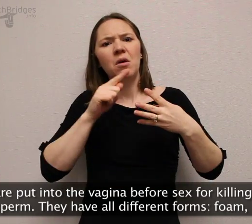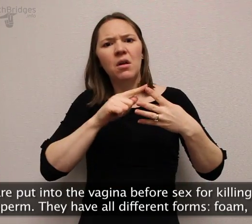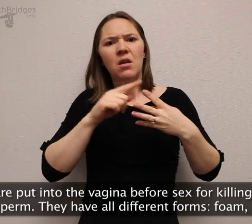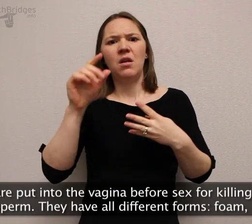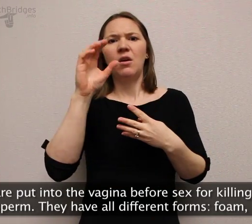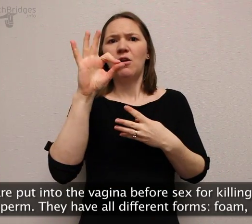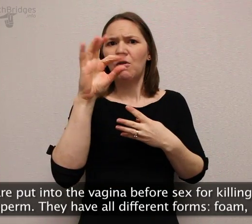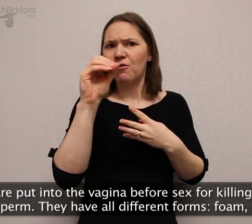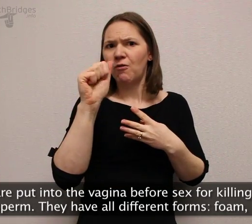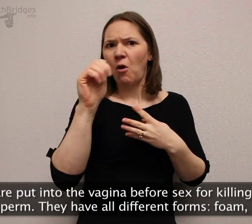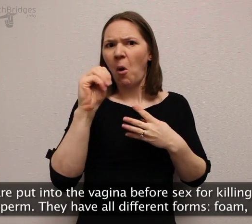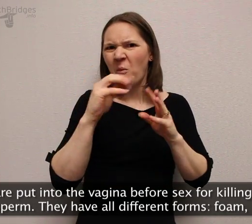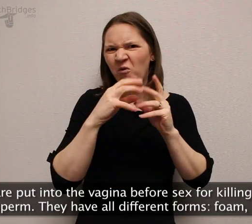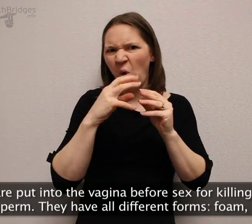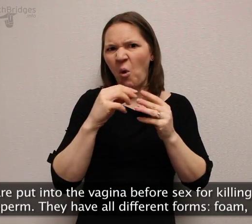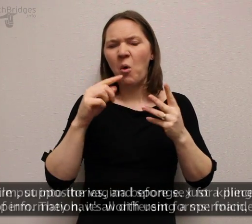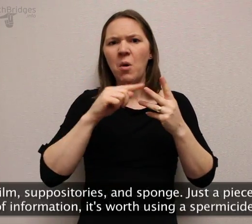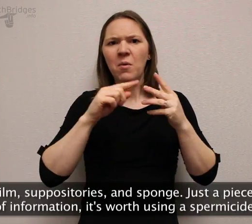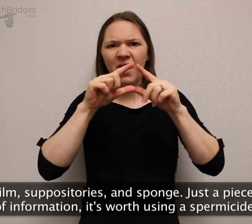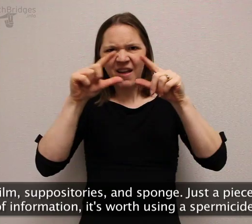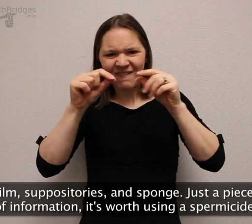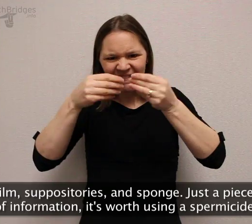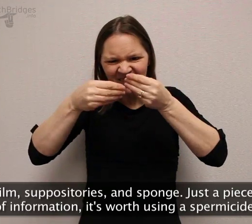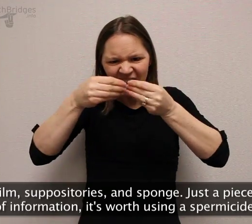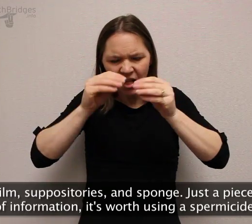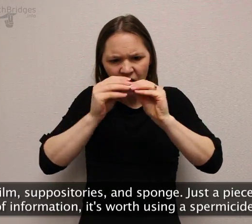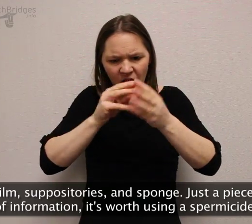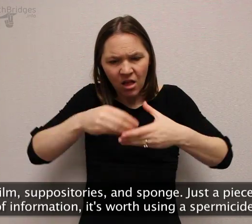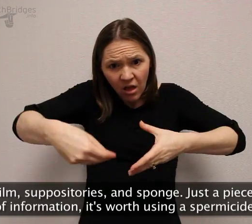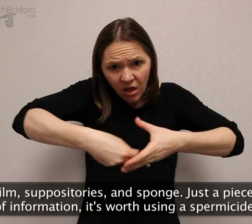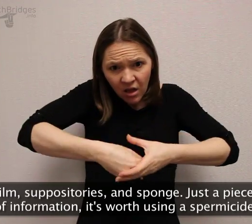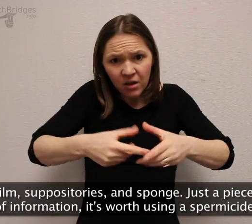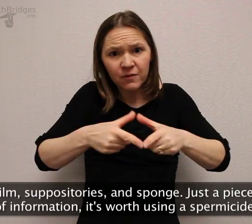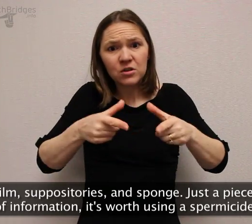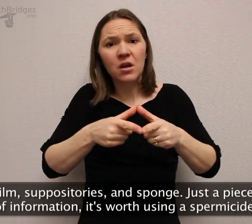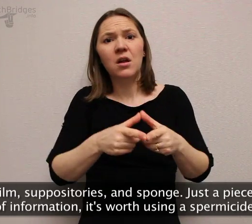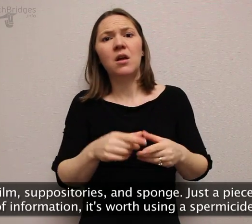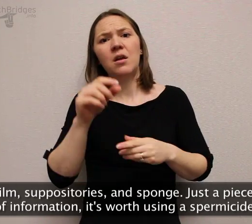forms. They have foam, they have film,